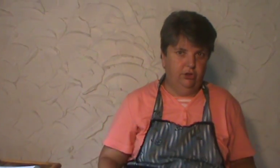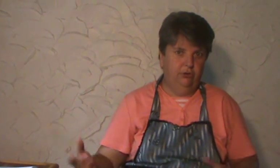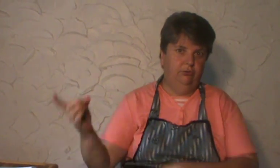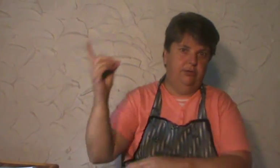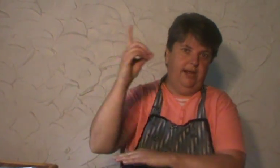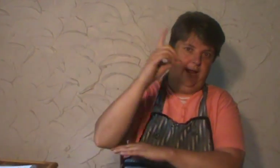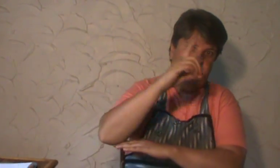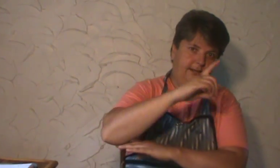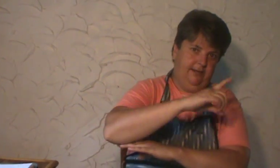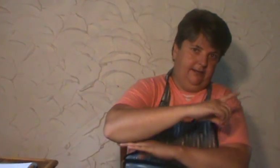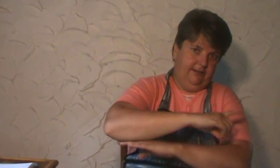Today,